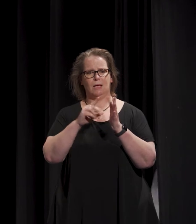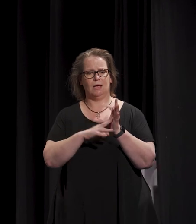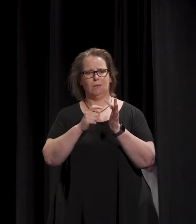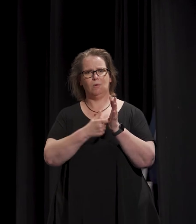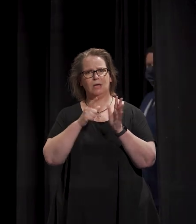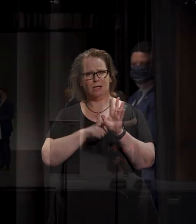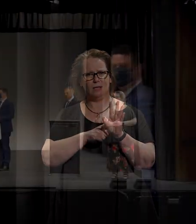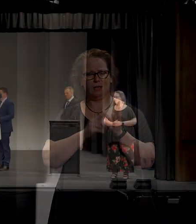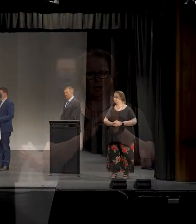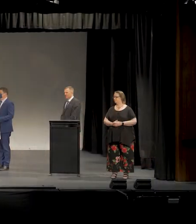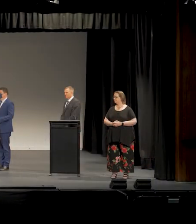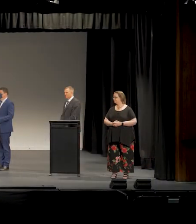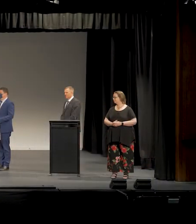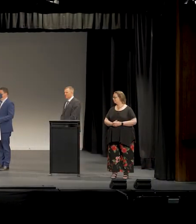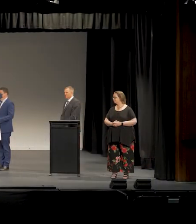Matthew Nash.